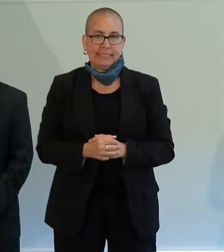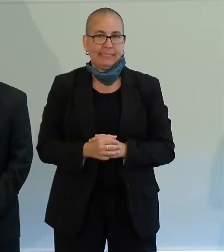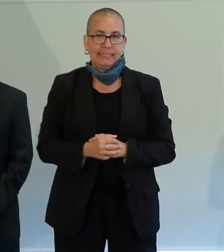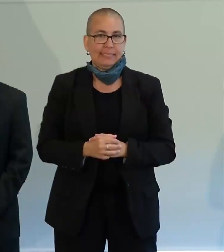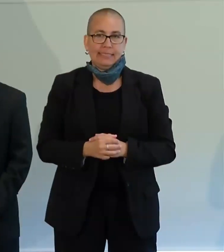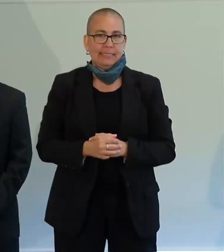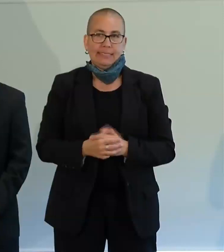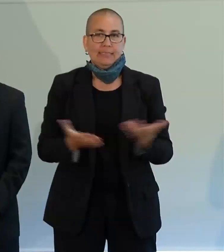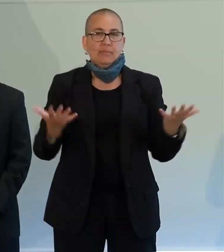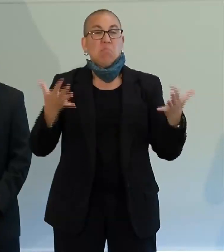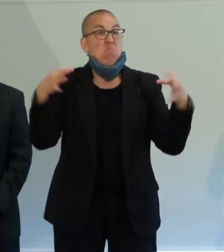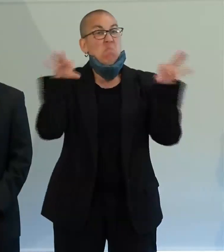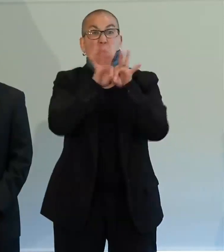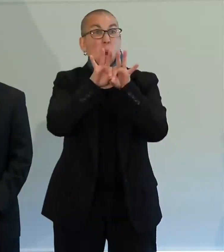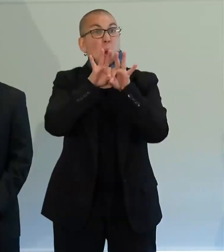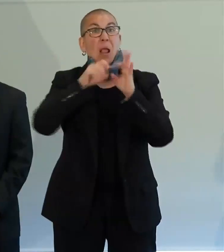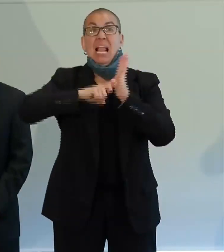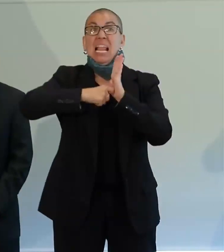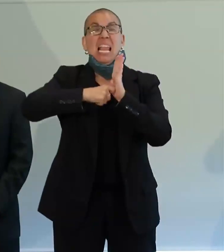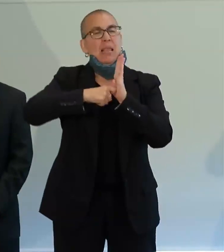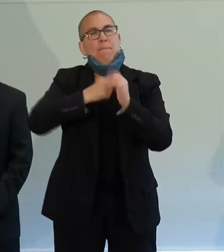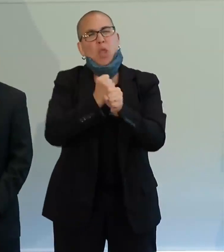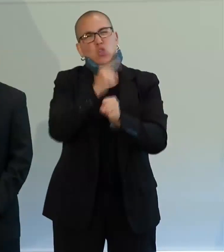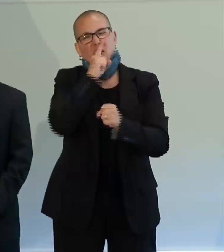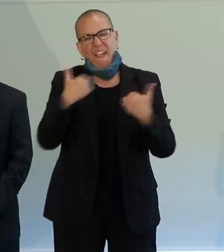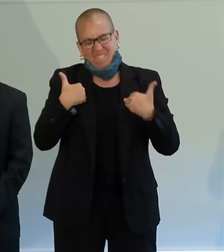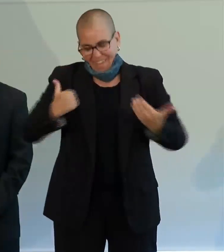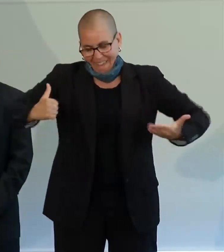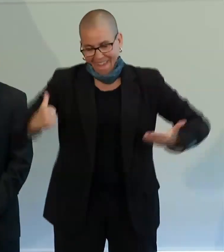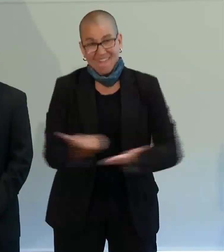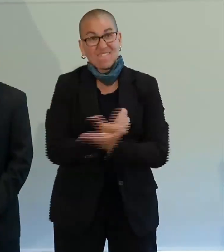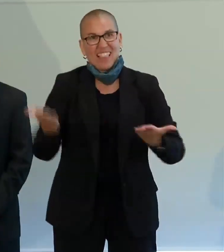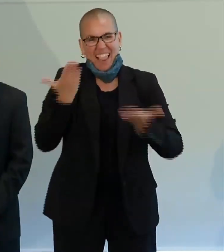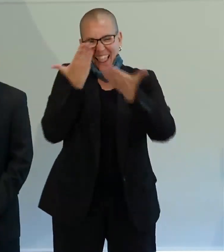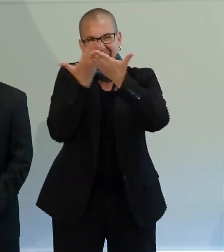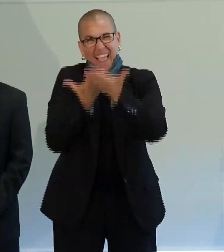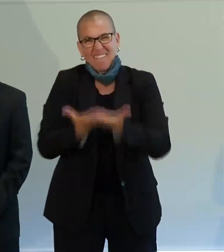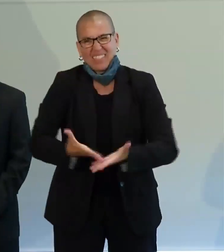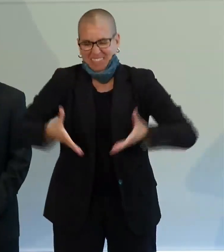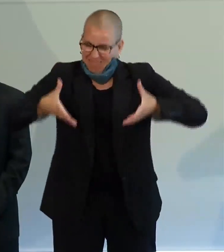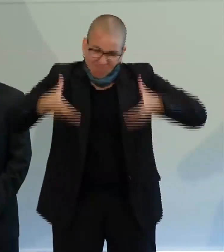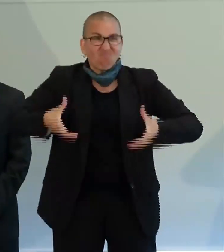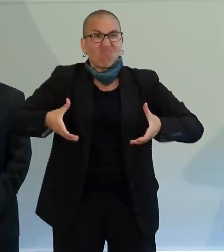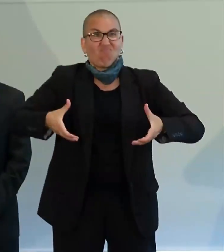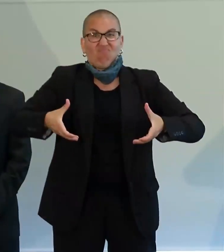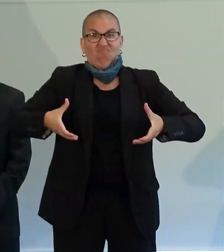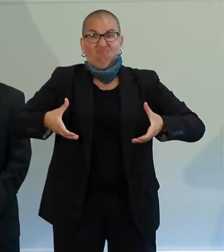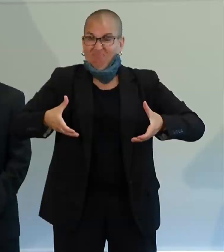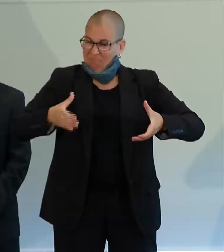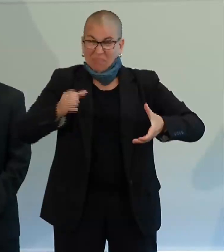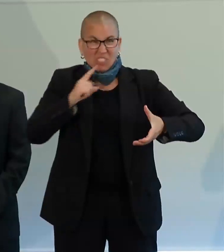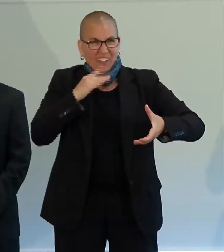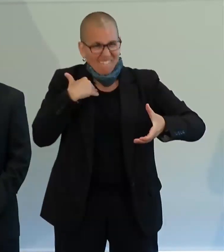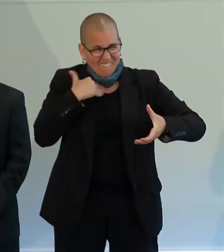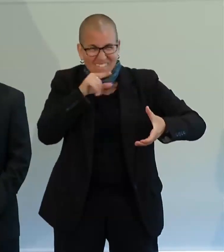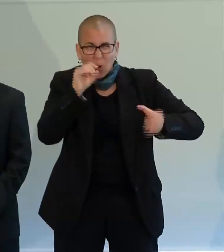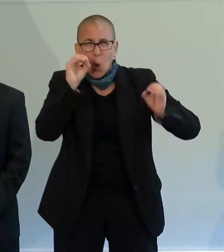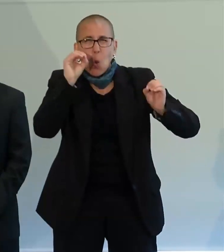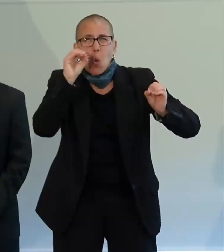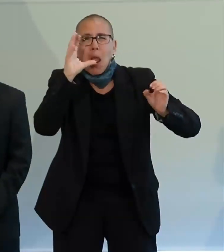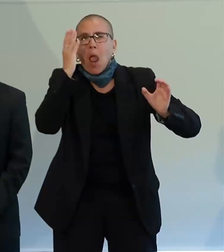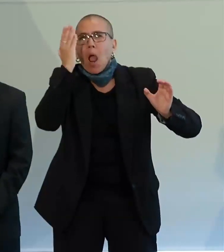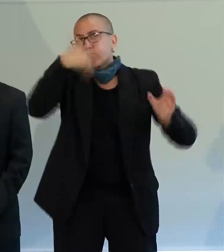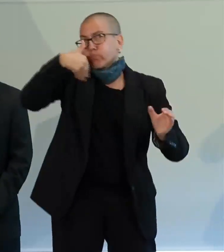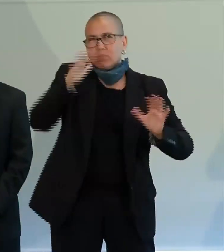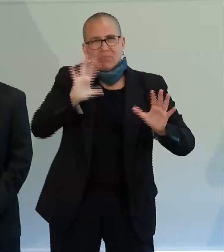case, fully investigated, researched, before we go to trial, than